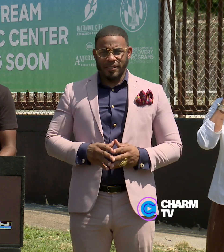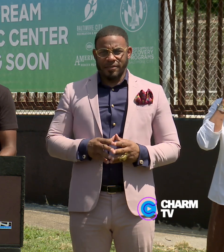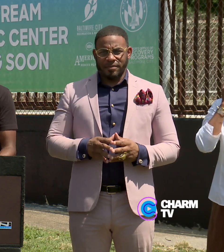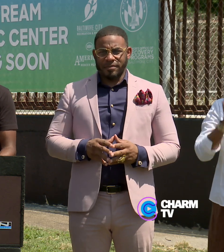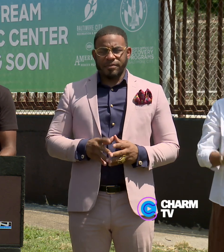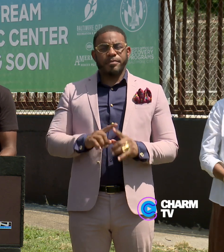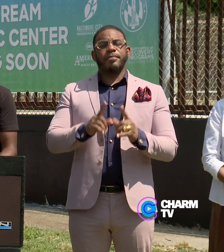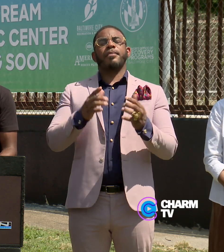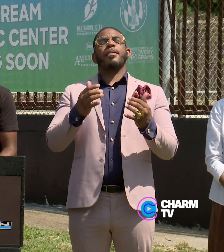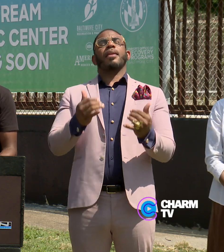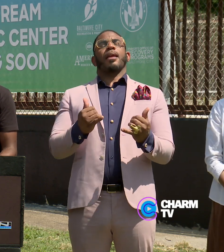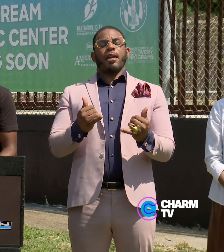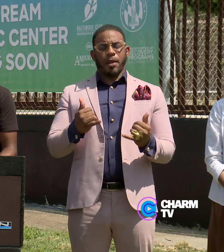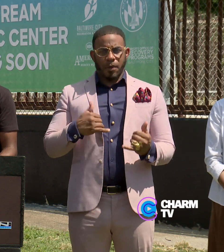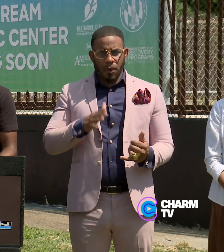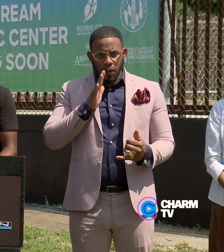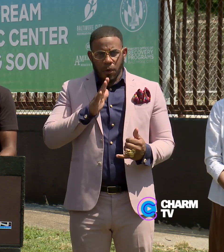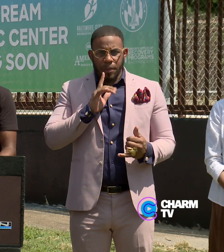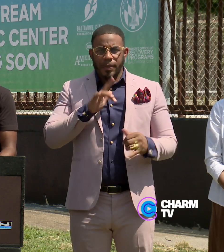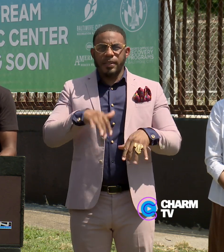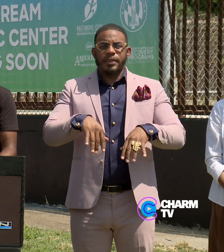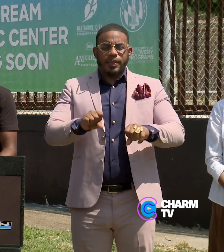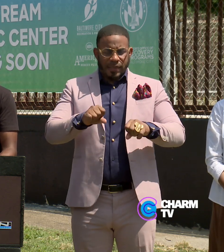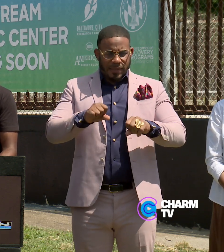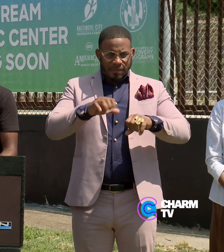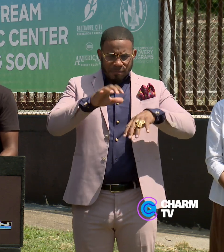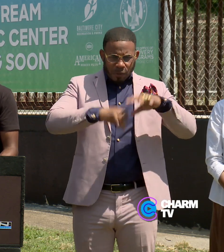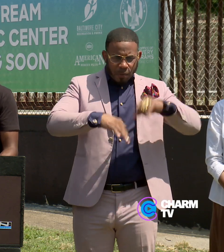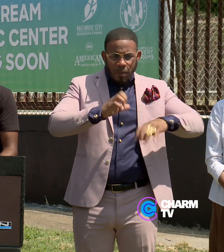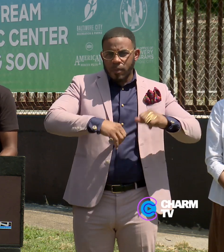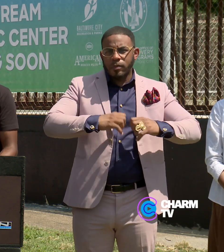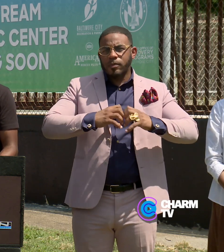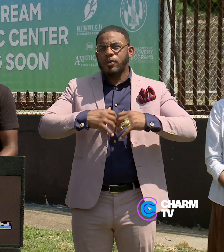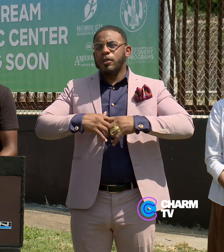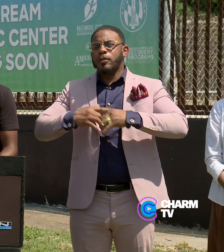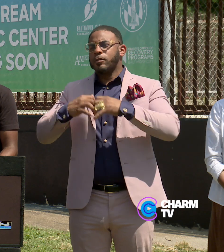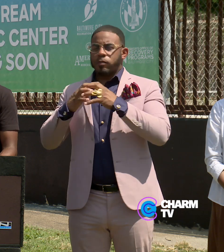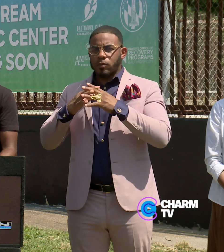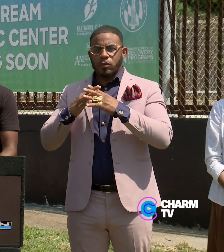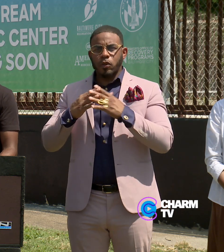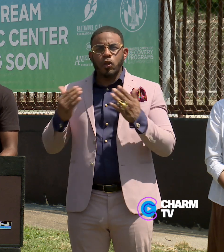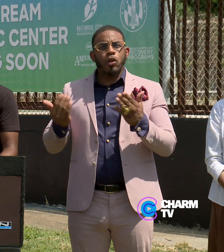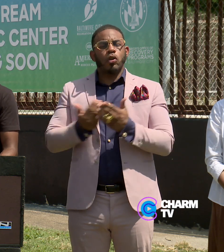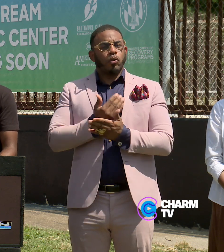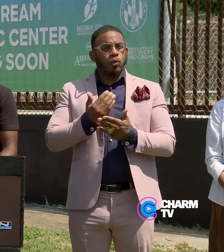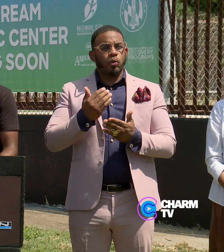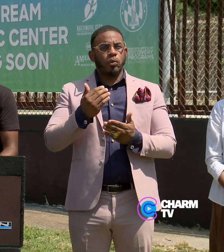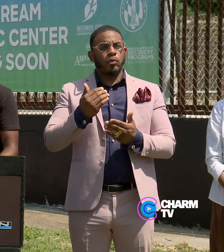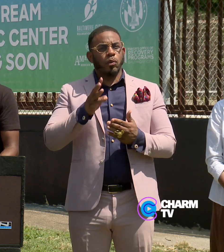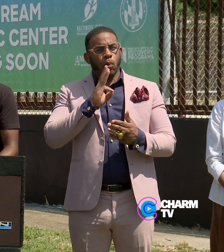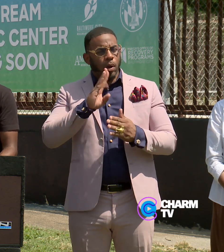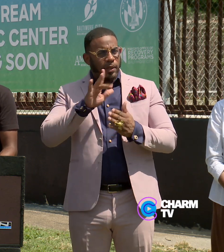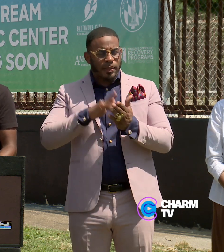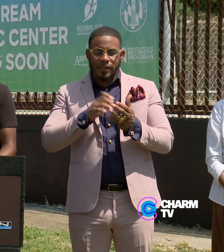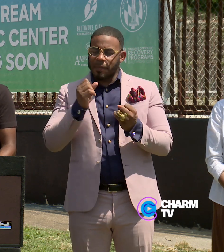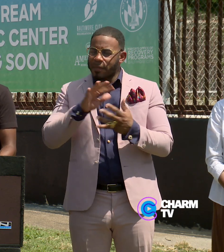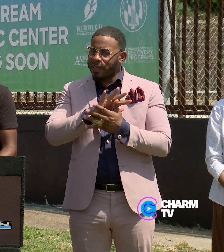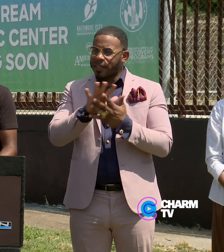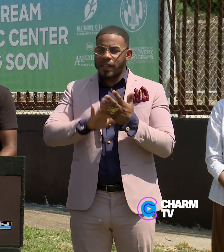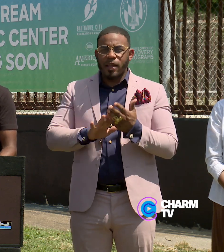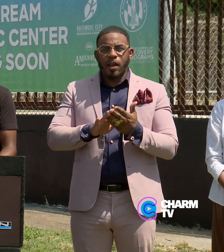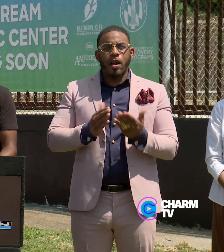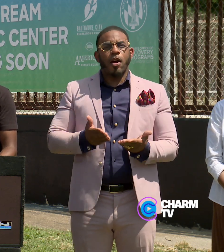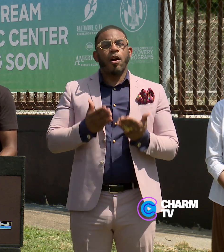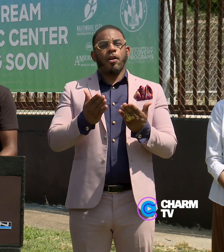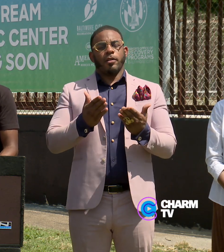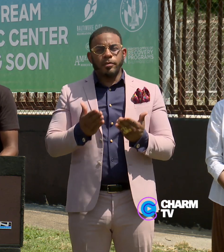okay. But now we are going to be taking those things away and building the Coldstream Aquatic Center as one of many